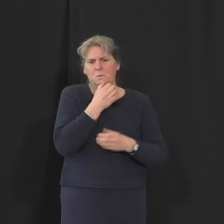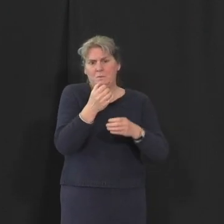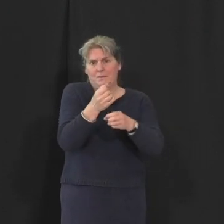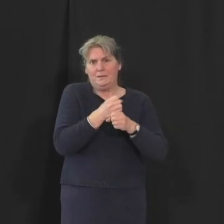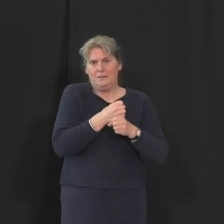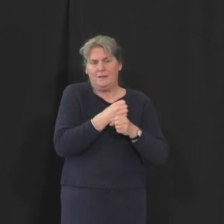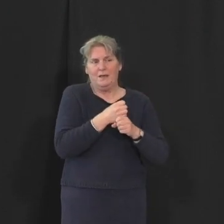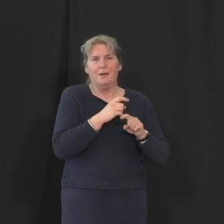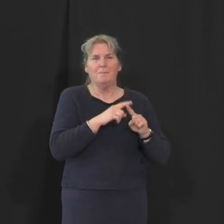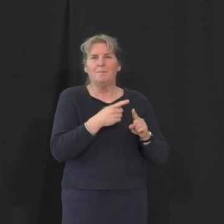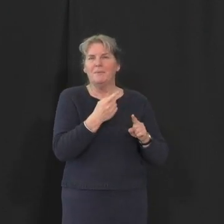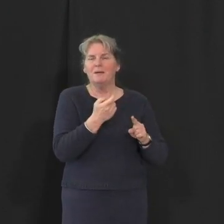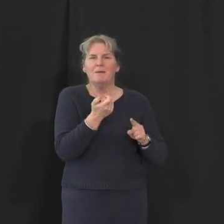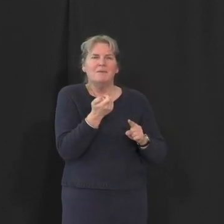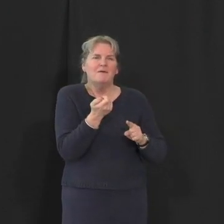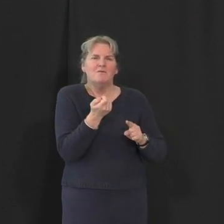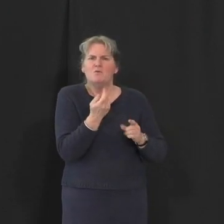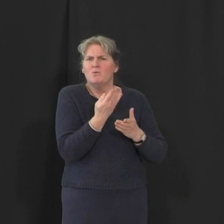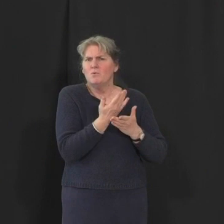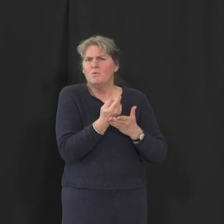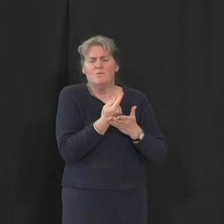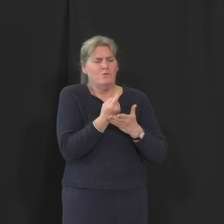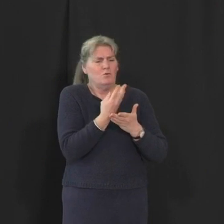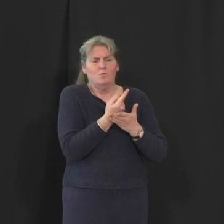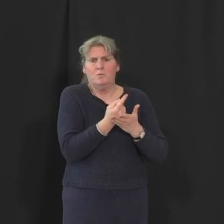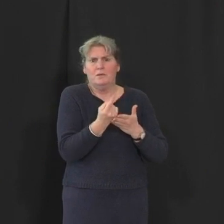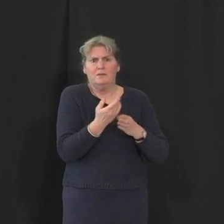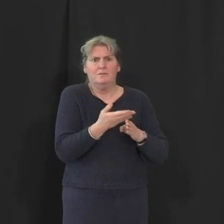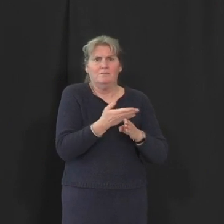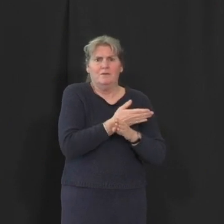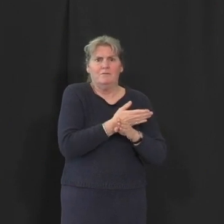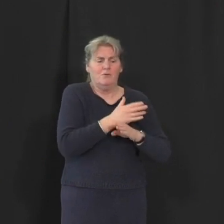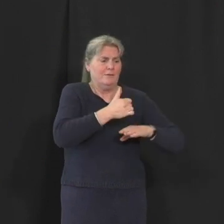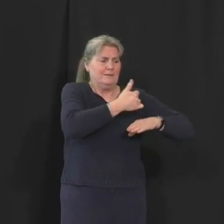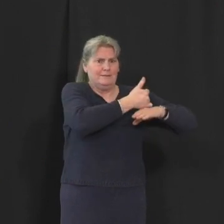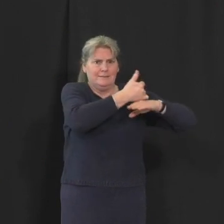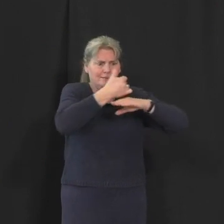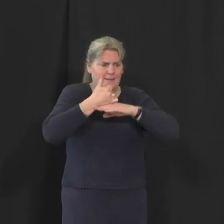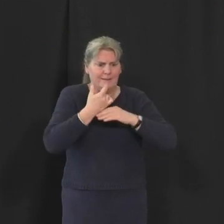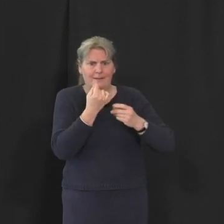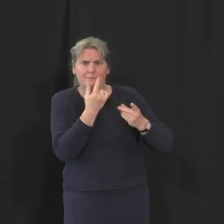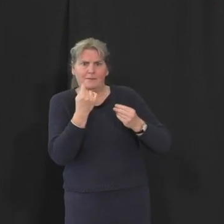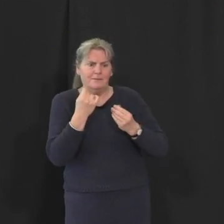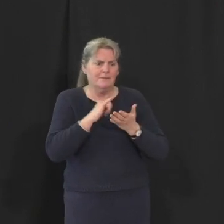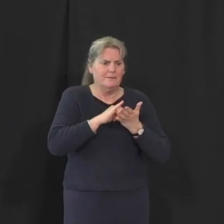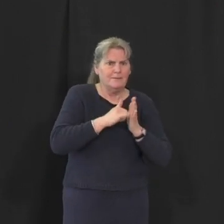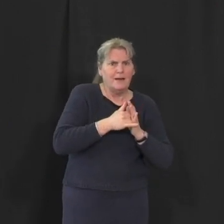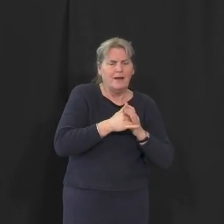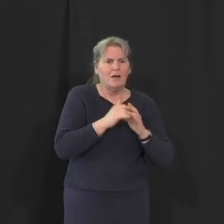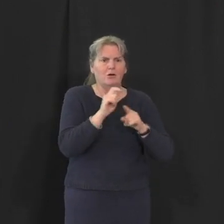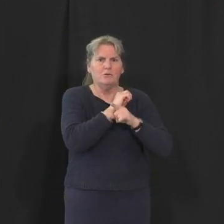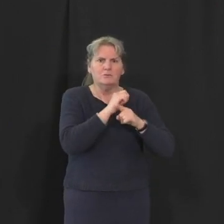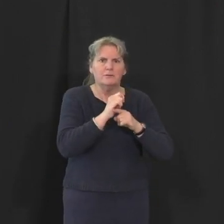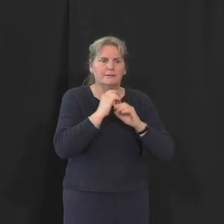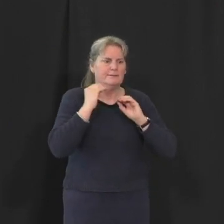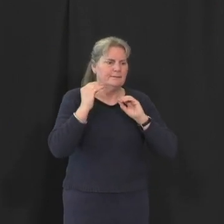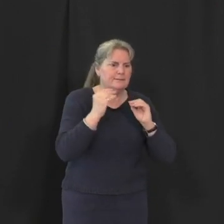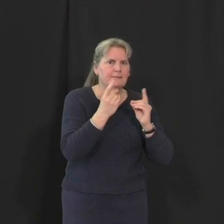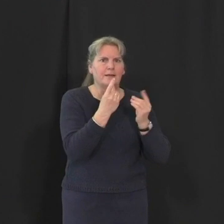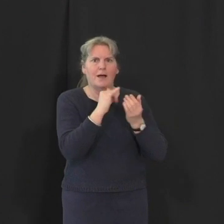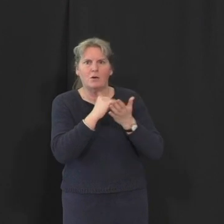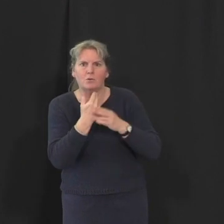future, it will likely take several weeks before all is set up because of the training that has to go with